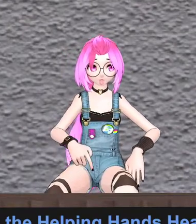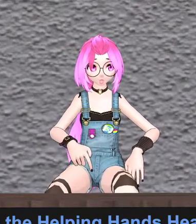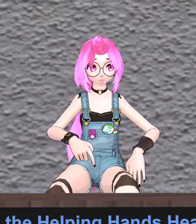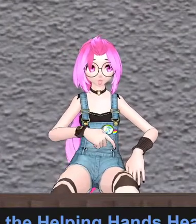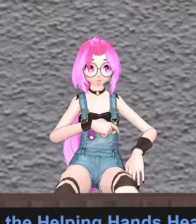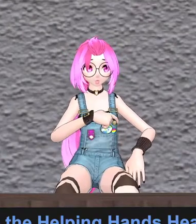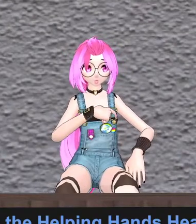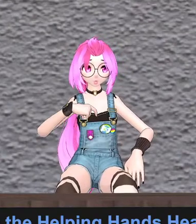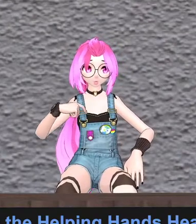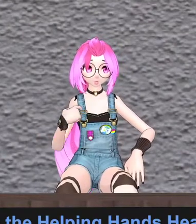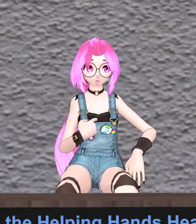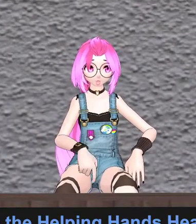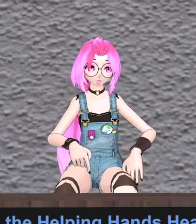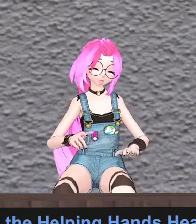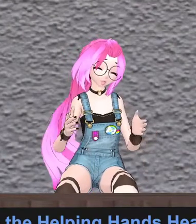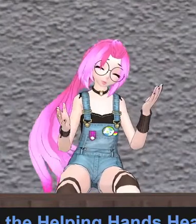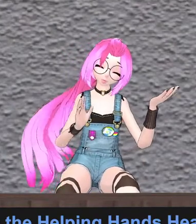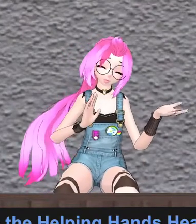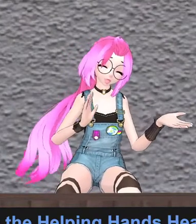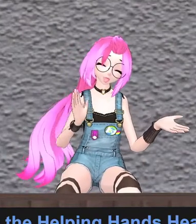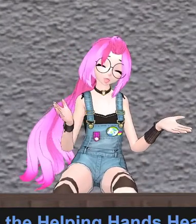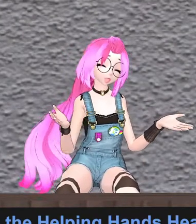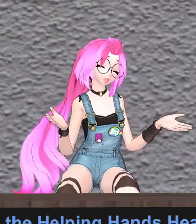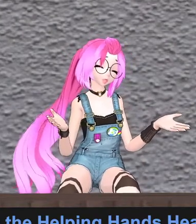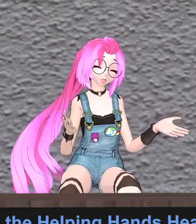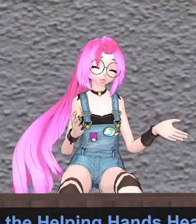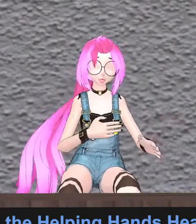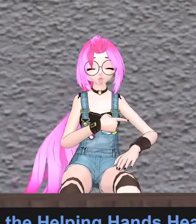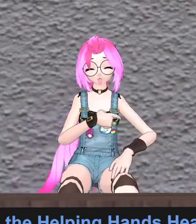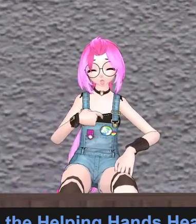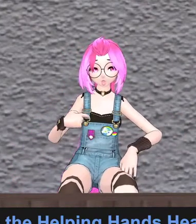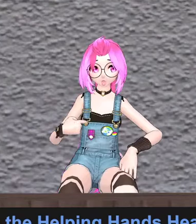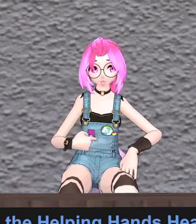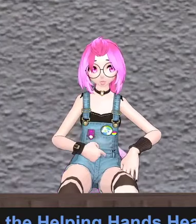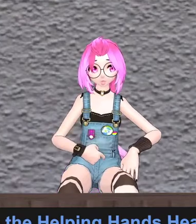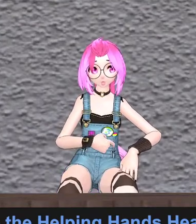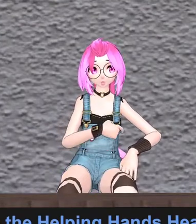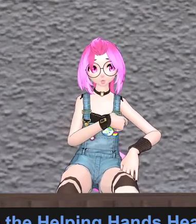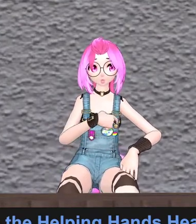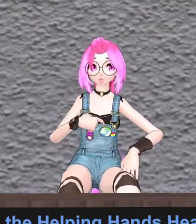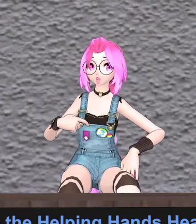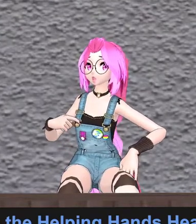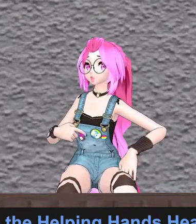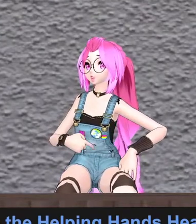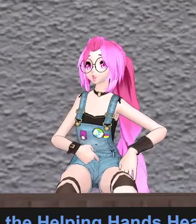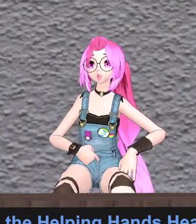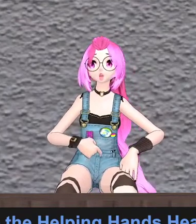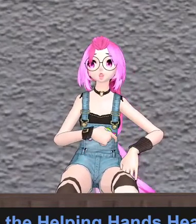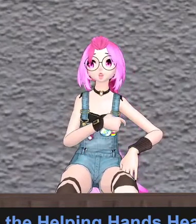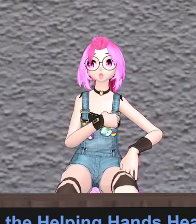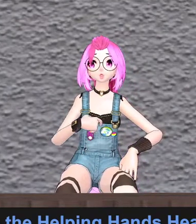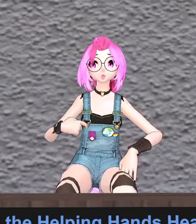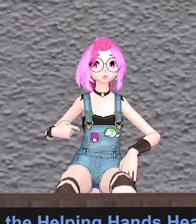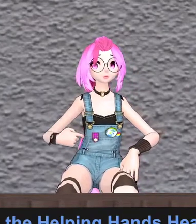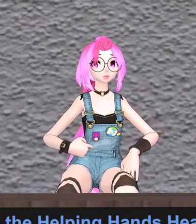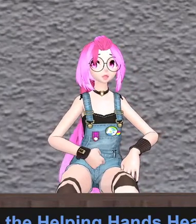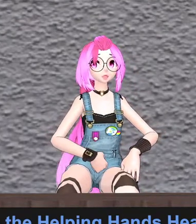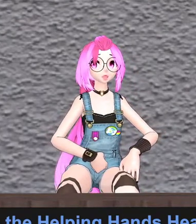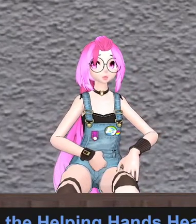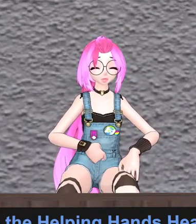people kind of flick. That's fine. You can do that if you'd like. For me, I just draw seven on my chest like that.